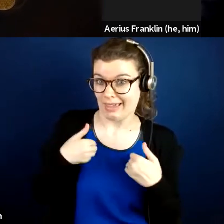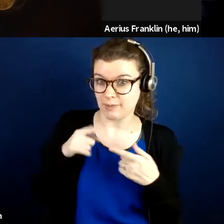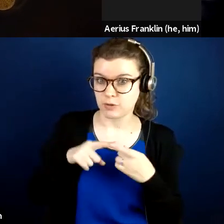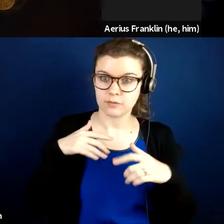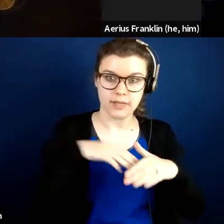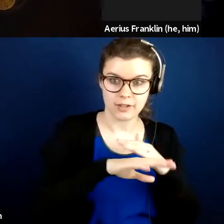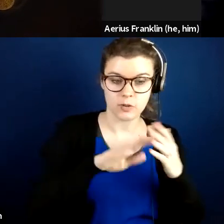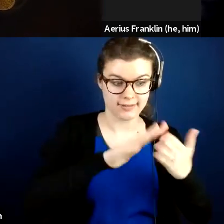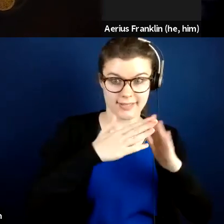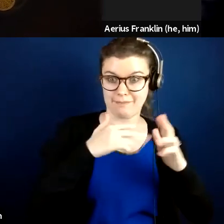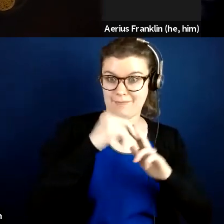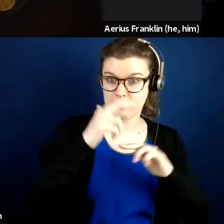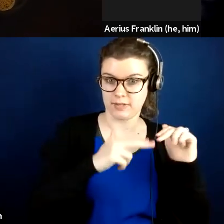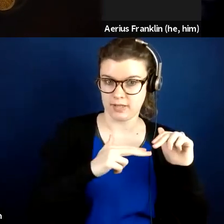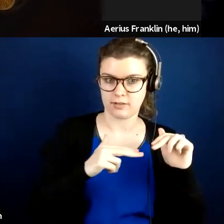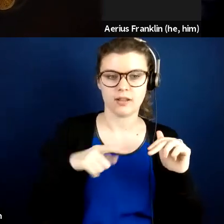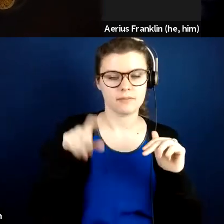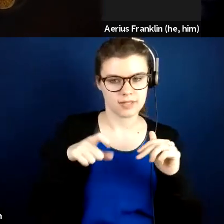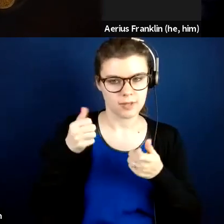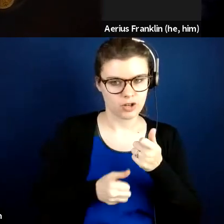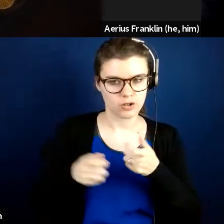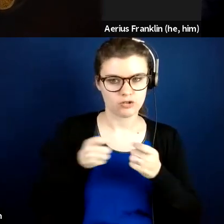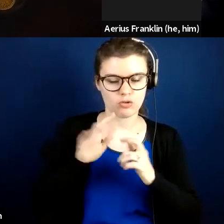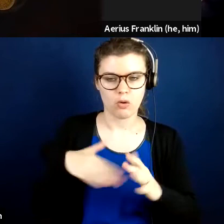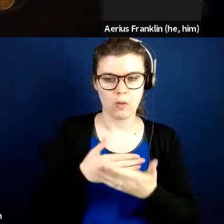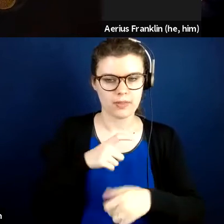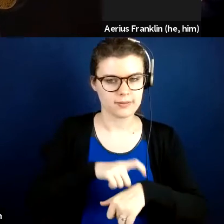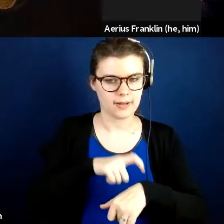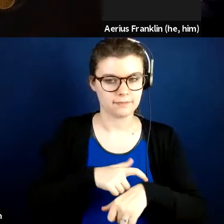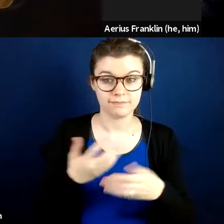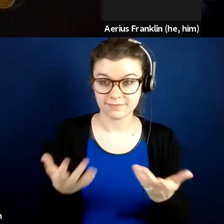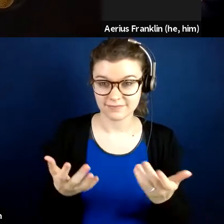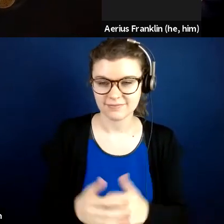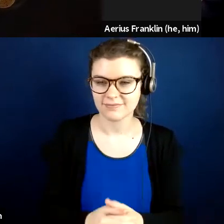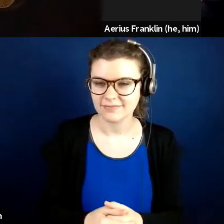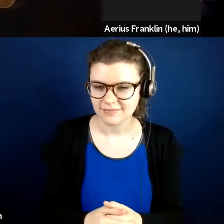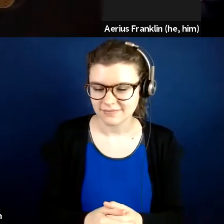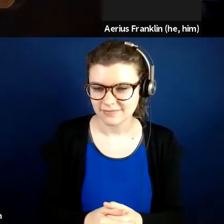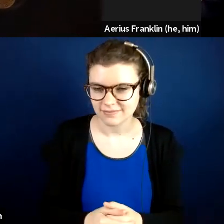this must be under control at all times. Go.